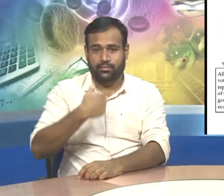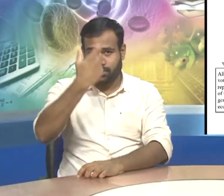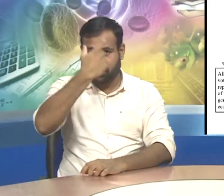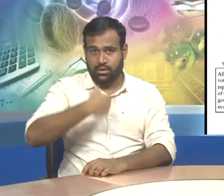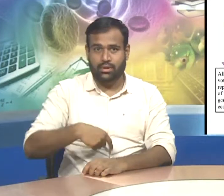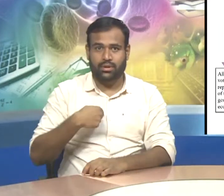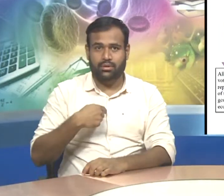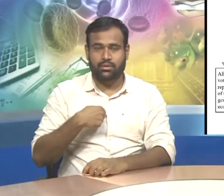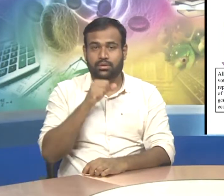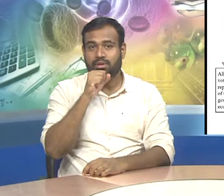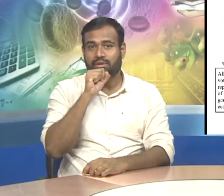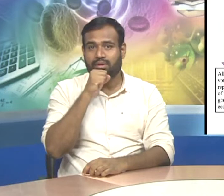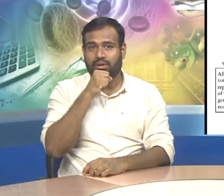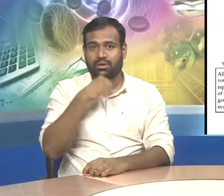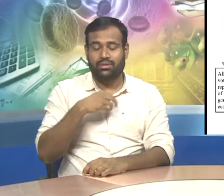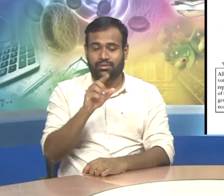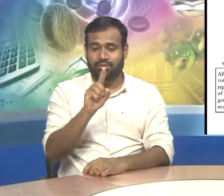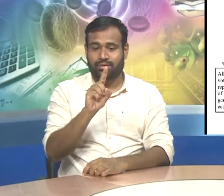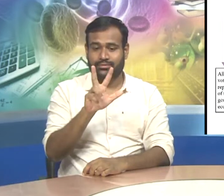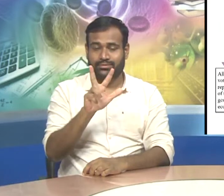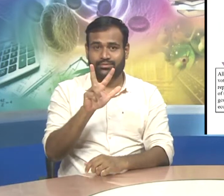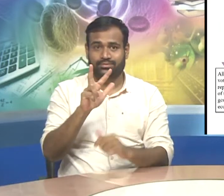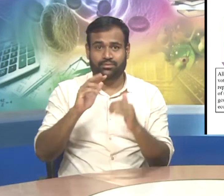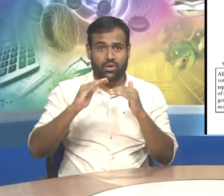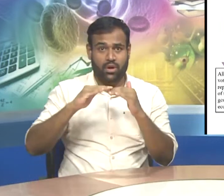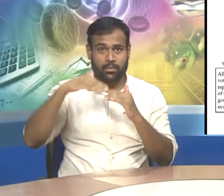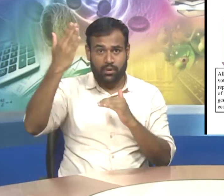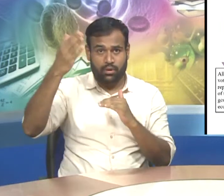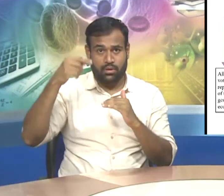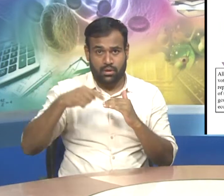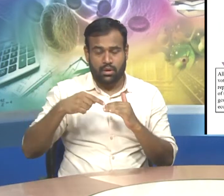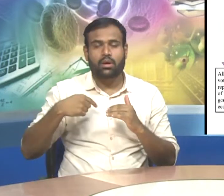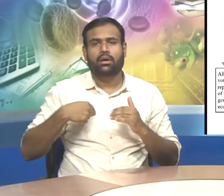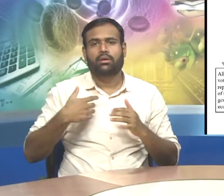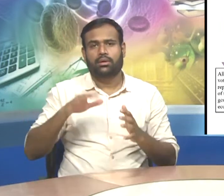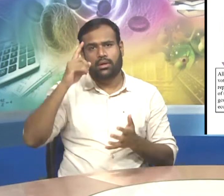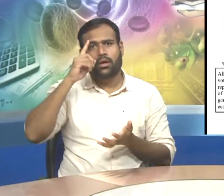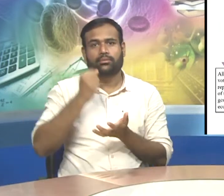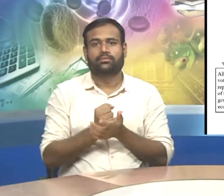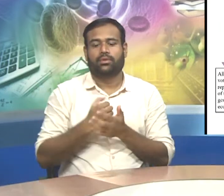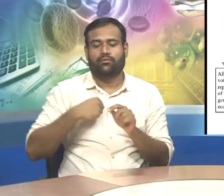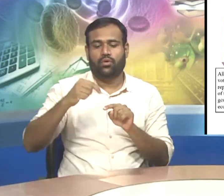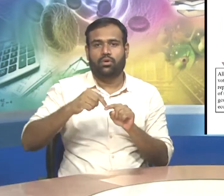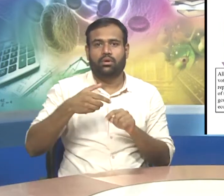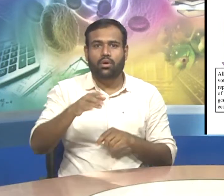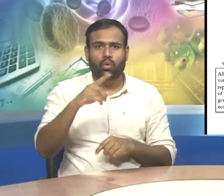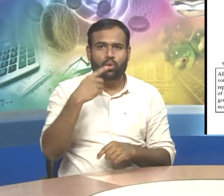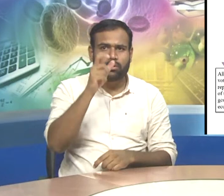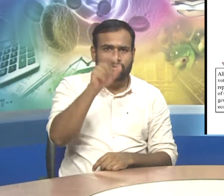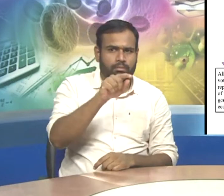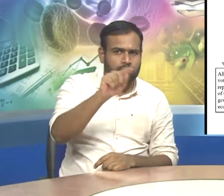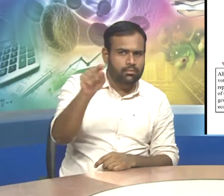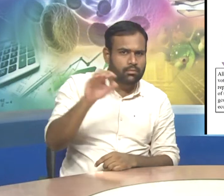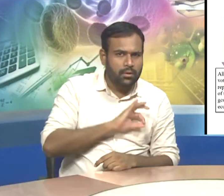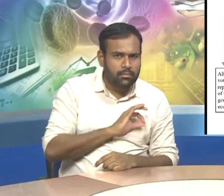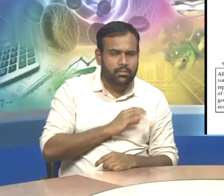Here you can see the word universal adult franchise. In India, all adults who are